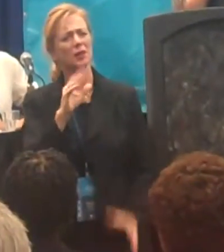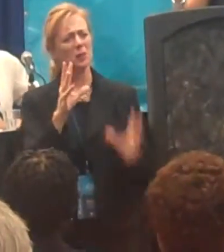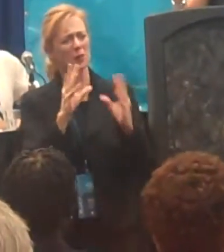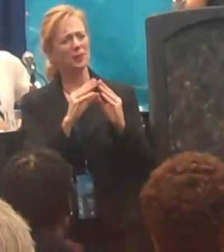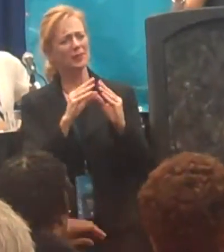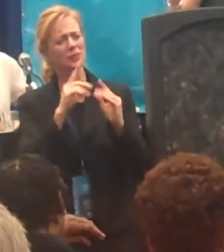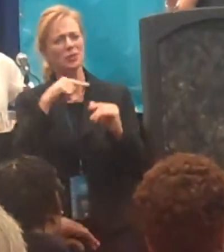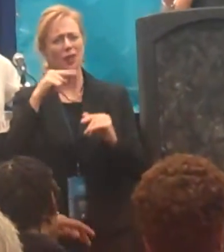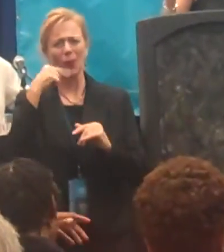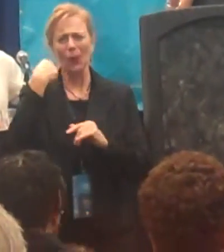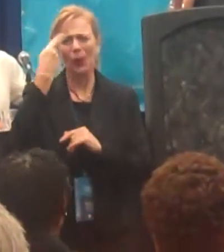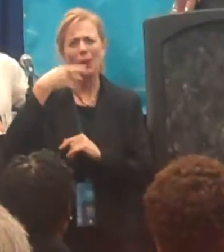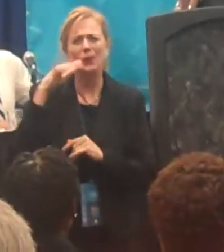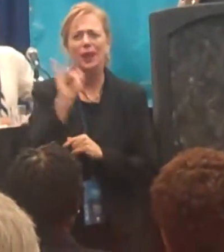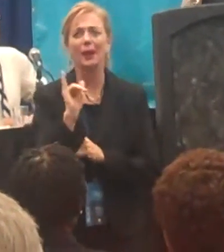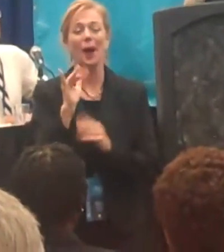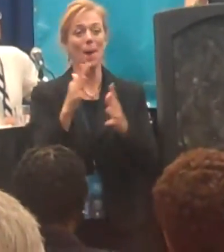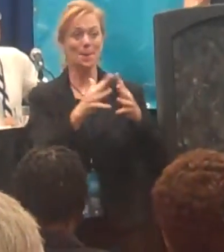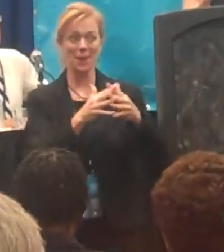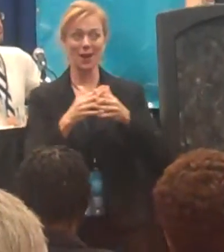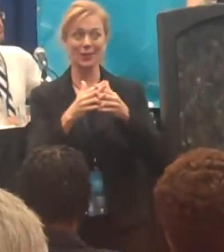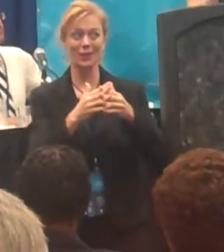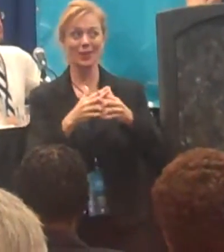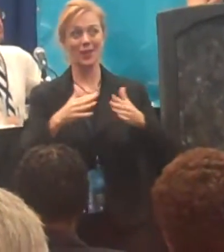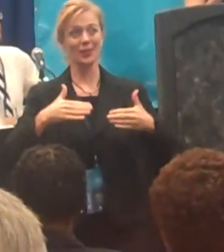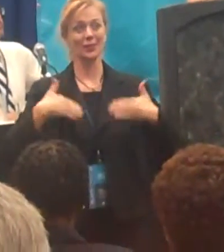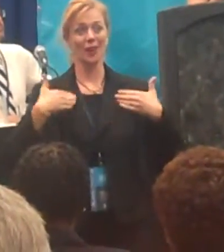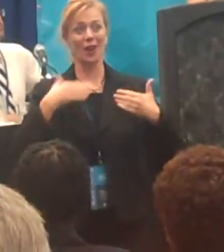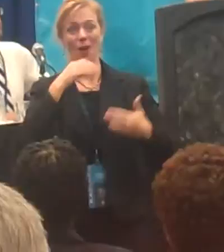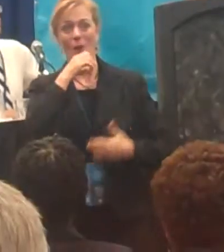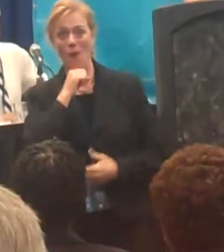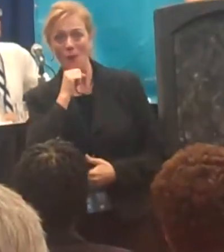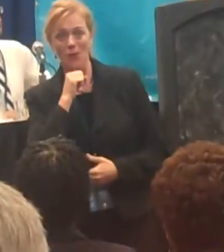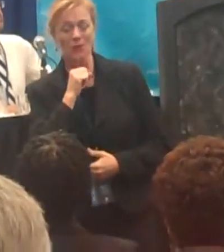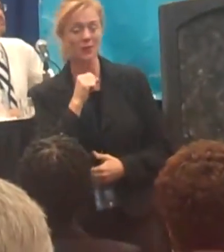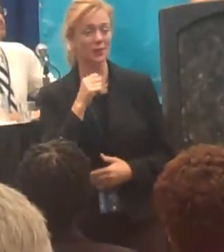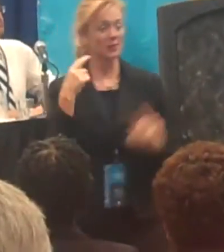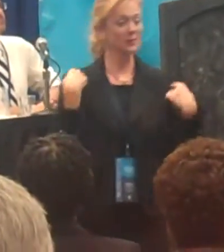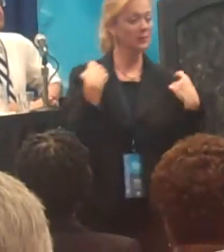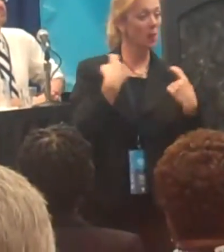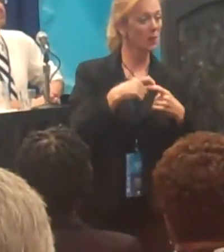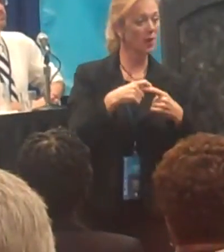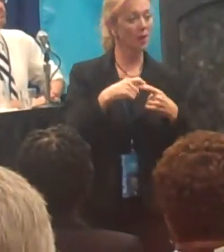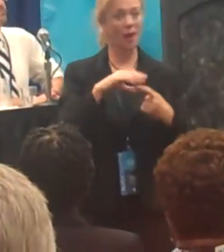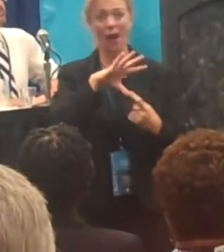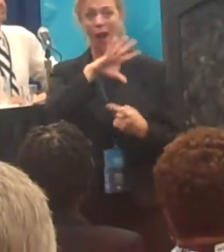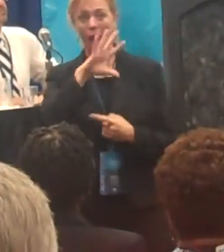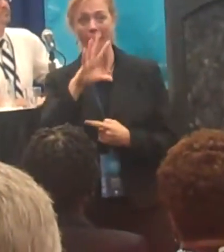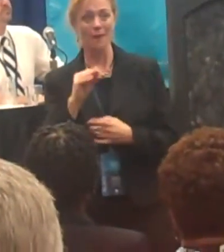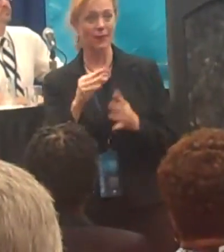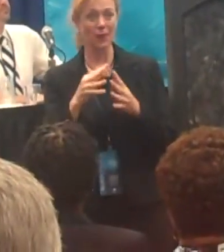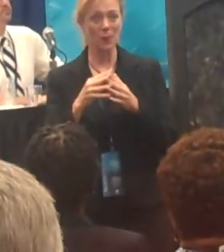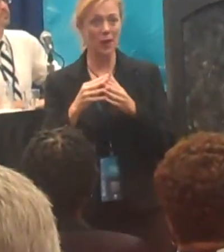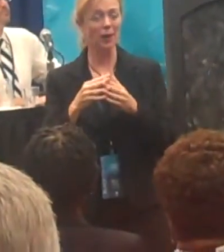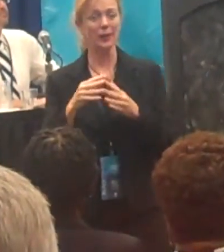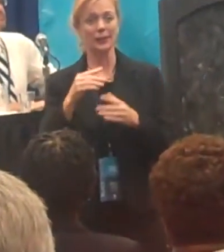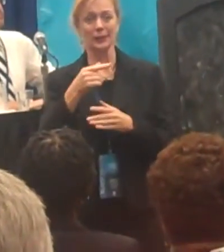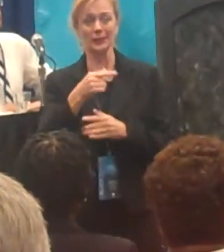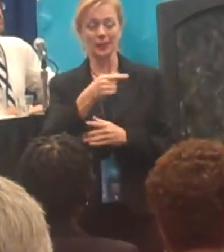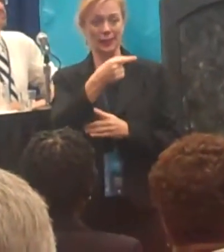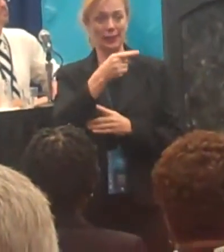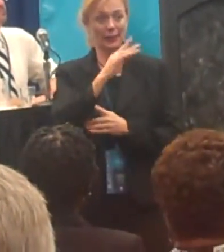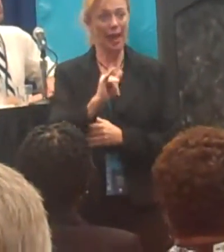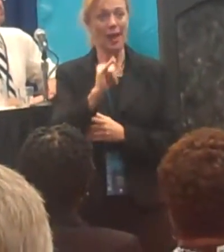Caucus looks like America. Young and old, Hispanic, African-American, gay